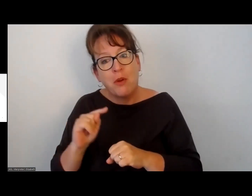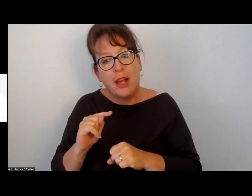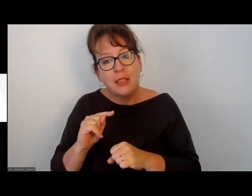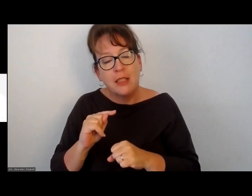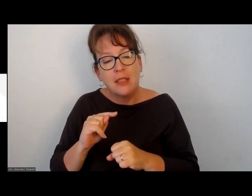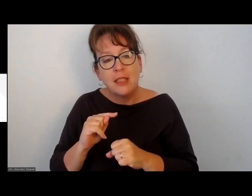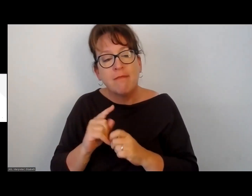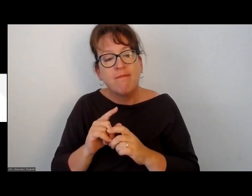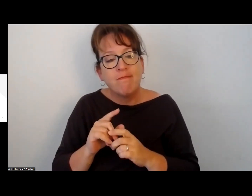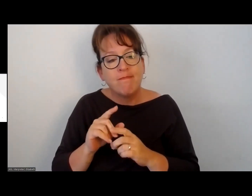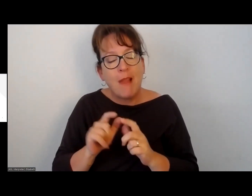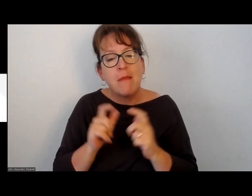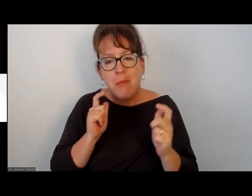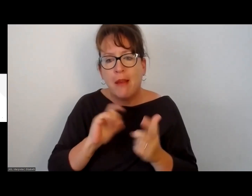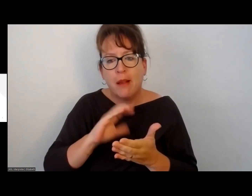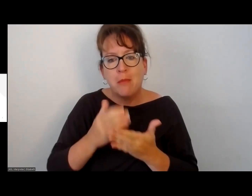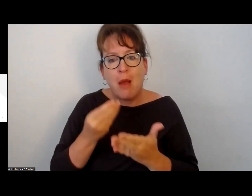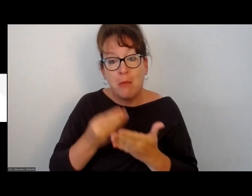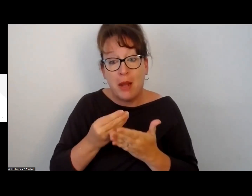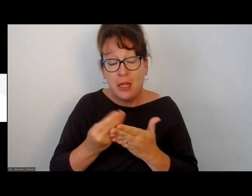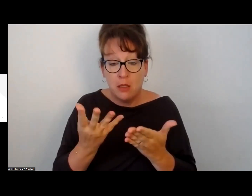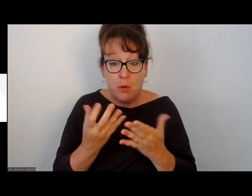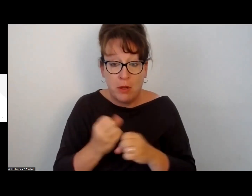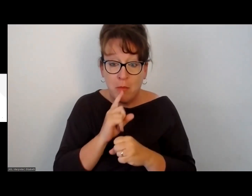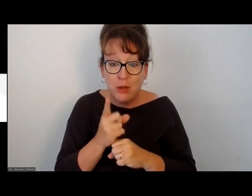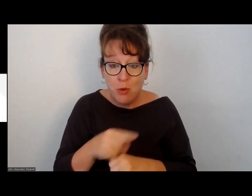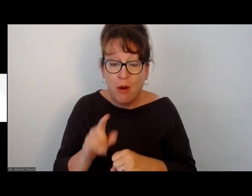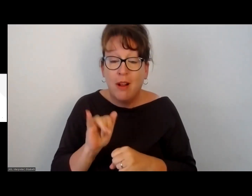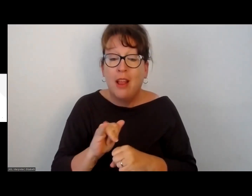want to make sure that it is being implemented in the most equitable way.